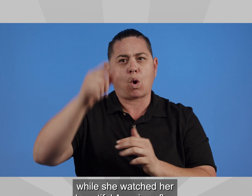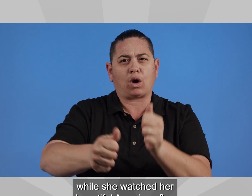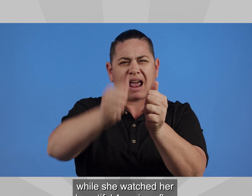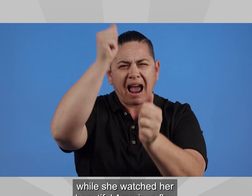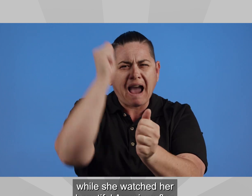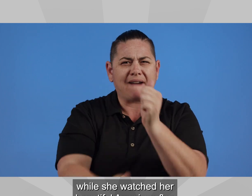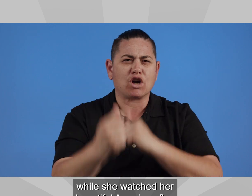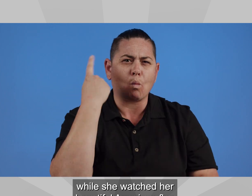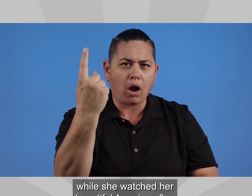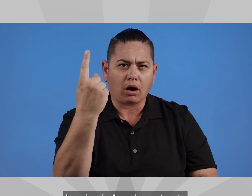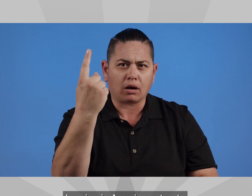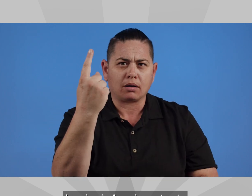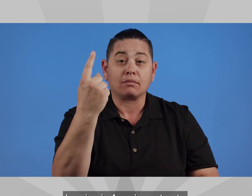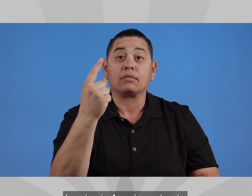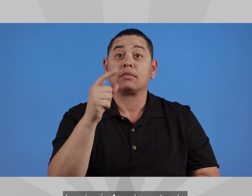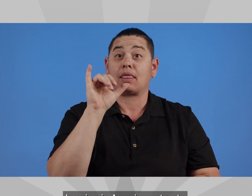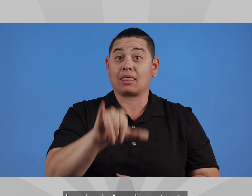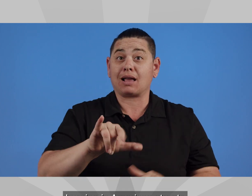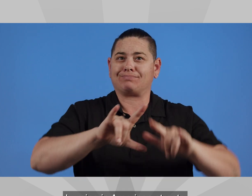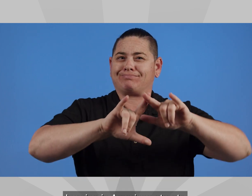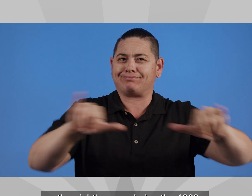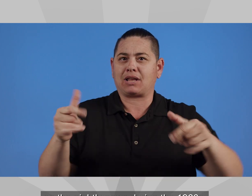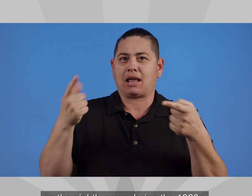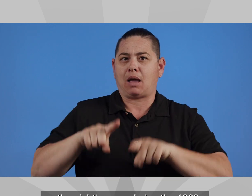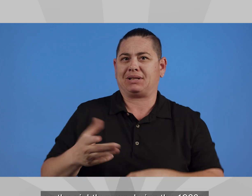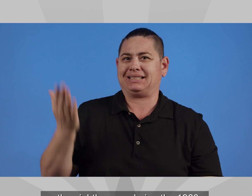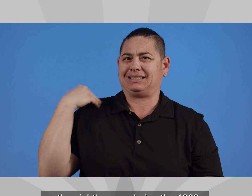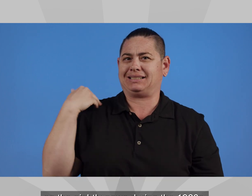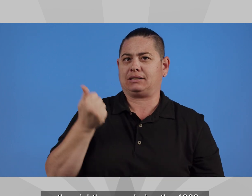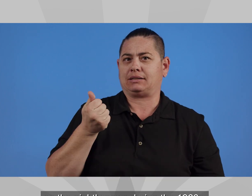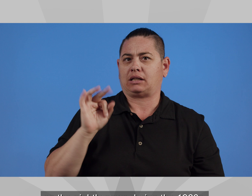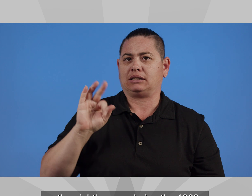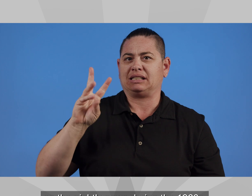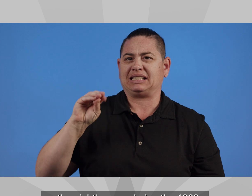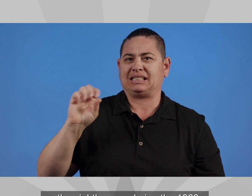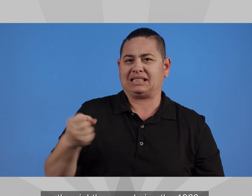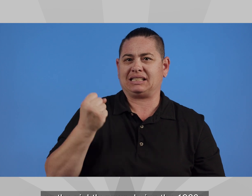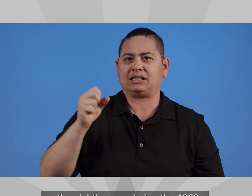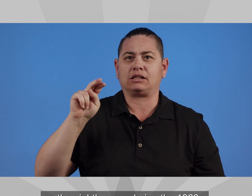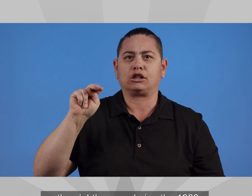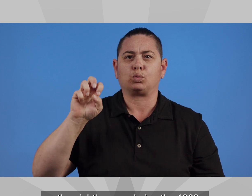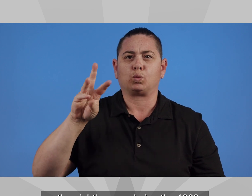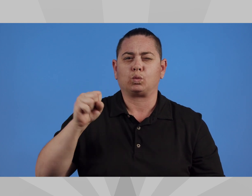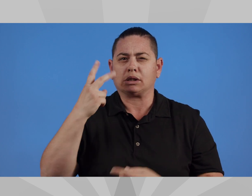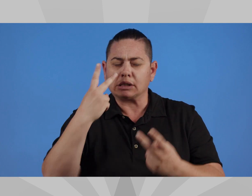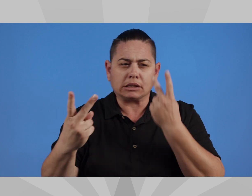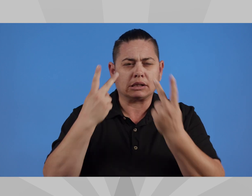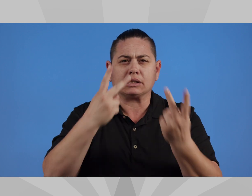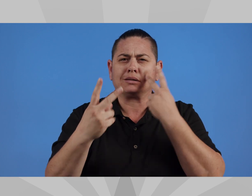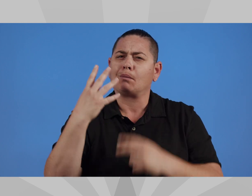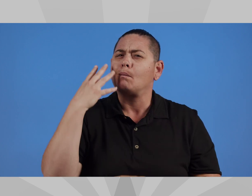beautiful American flag burning in American streets on the nightly news during the 1960s.